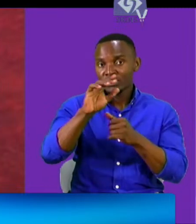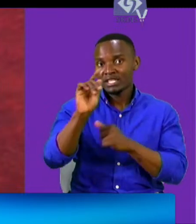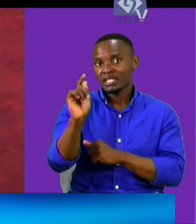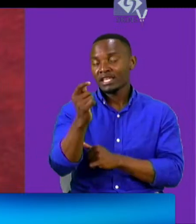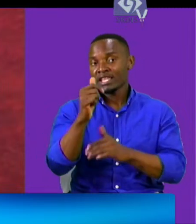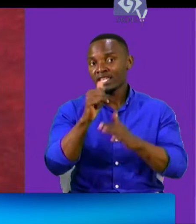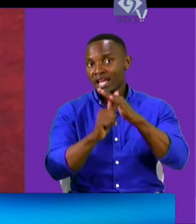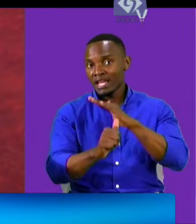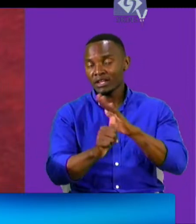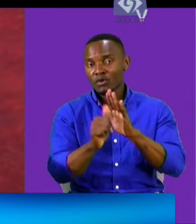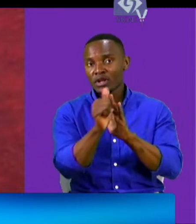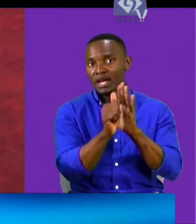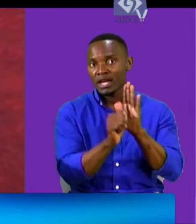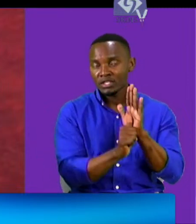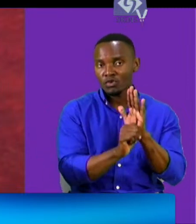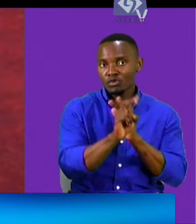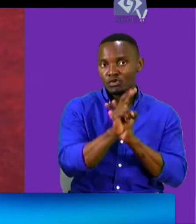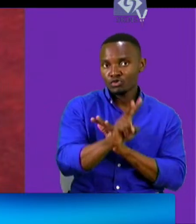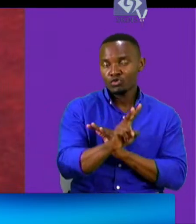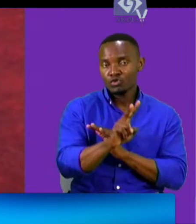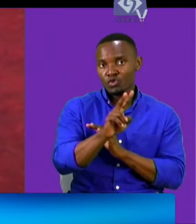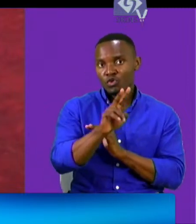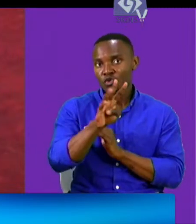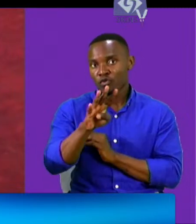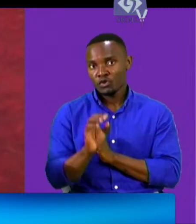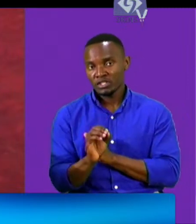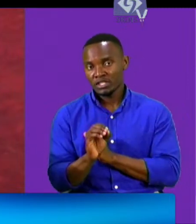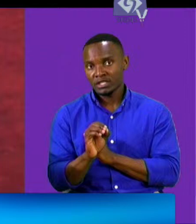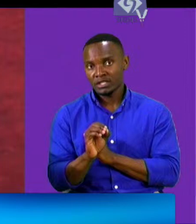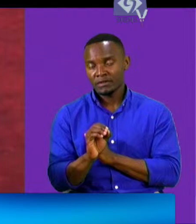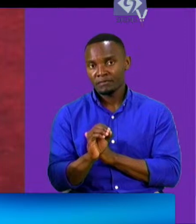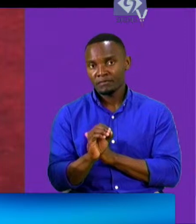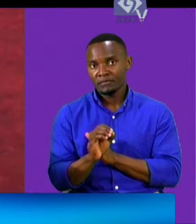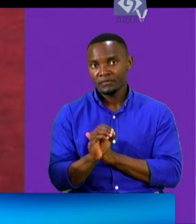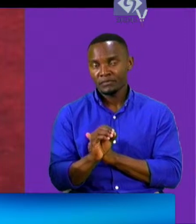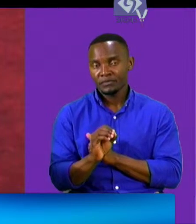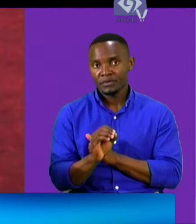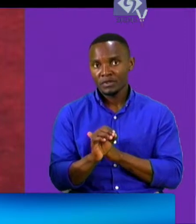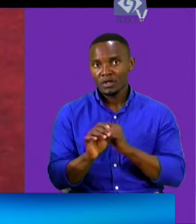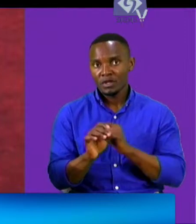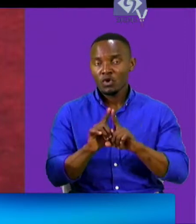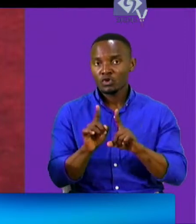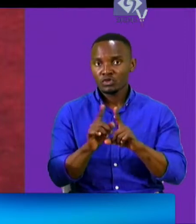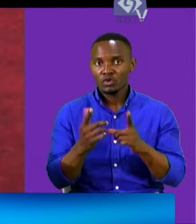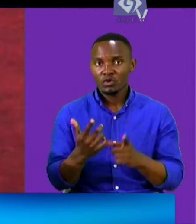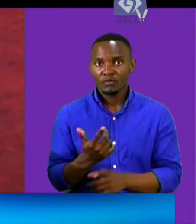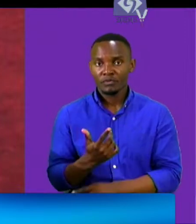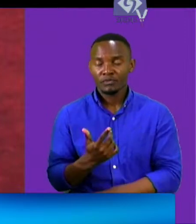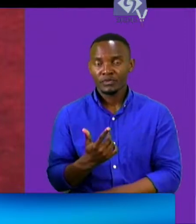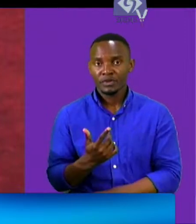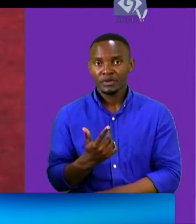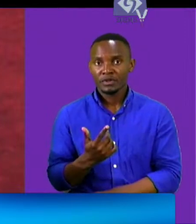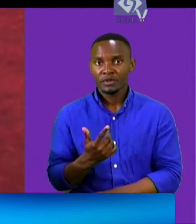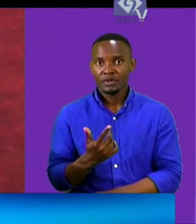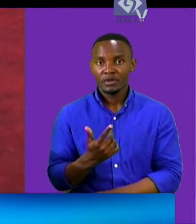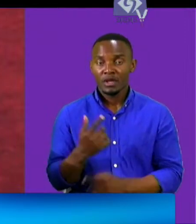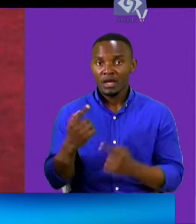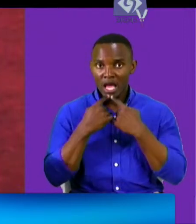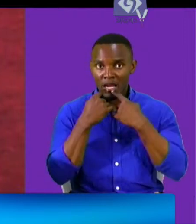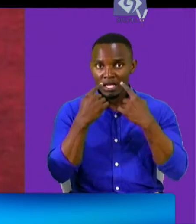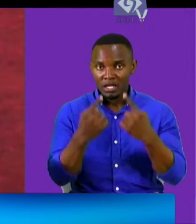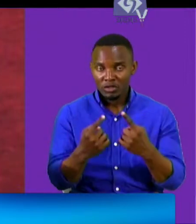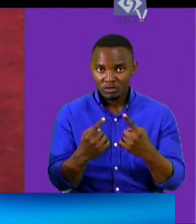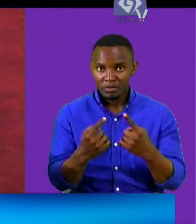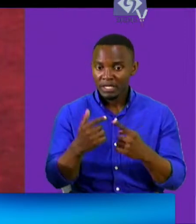240 sub-Article 8 of the Constitution or any other law. A declaration, that's number 3, is hereby issued that